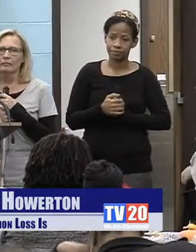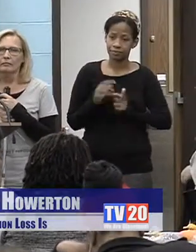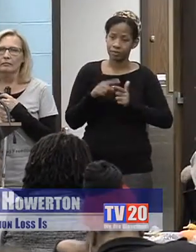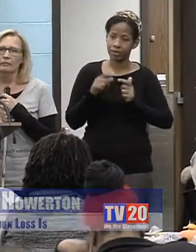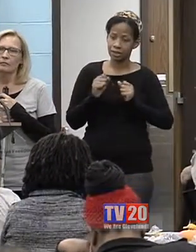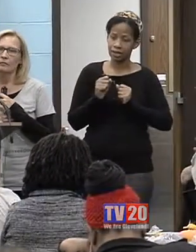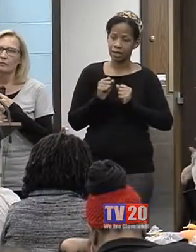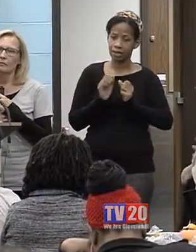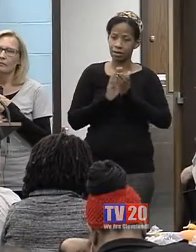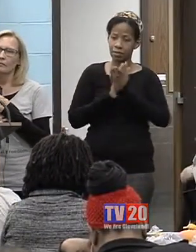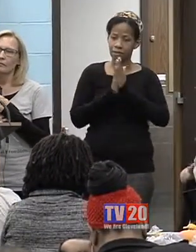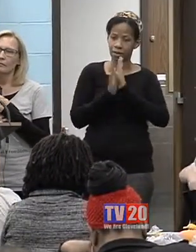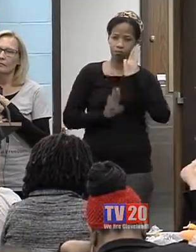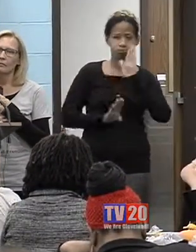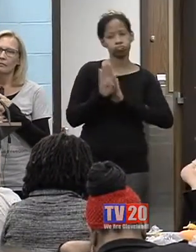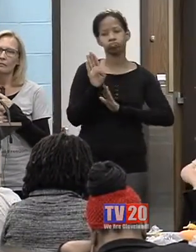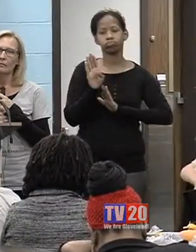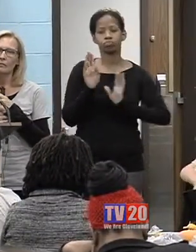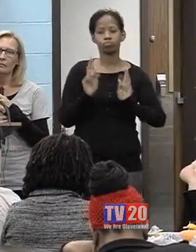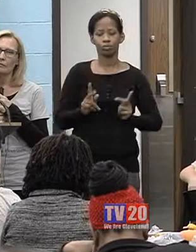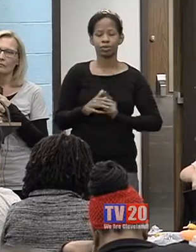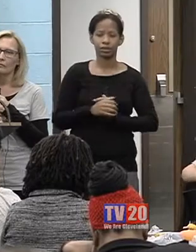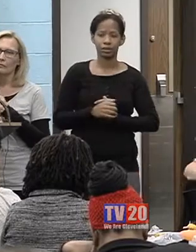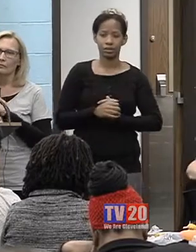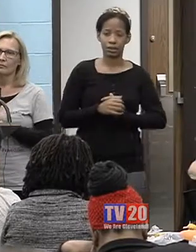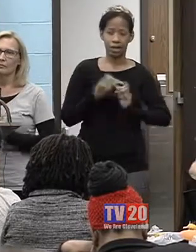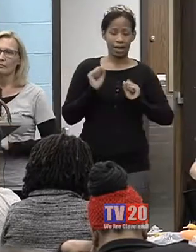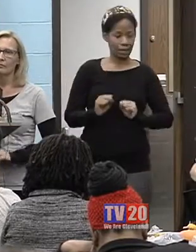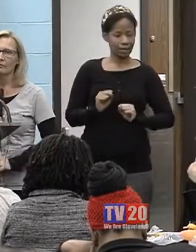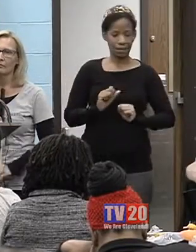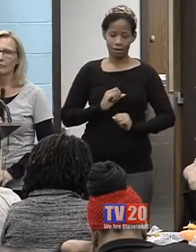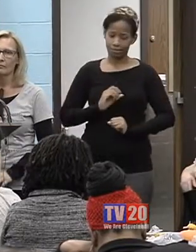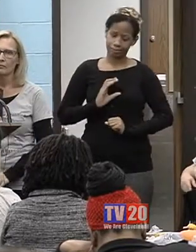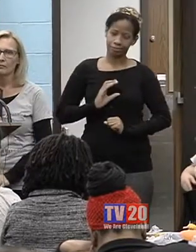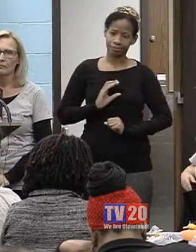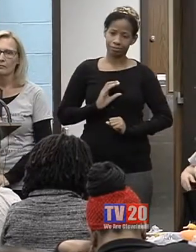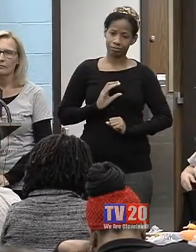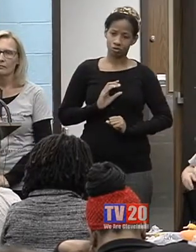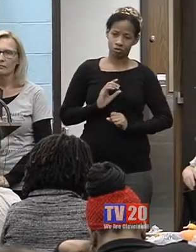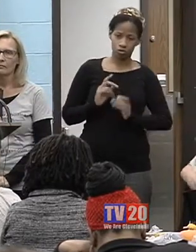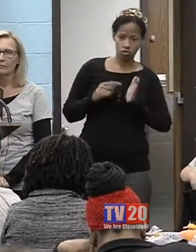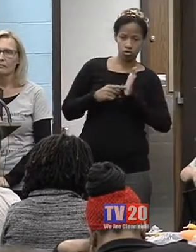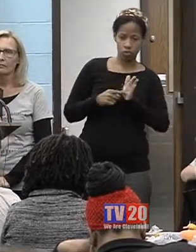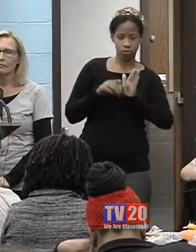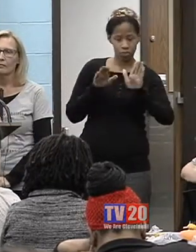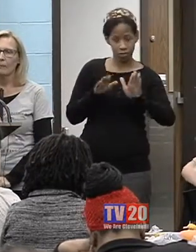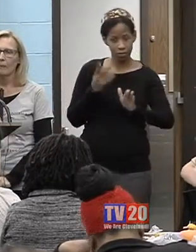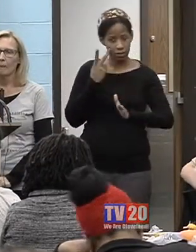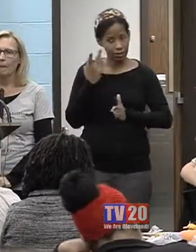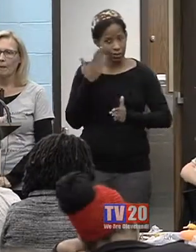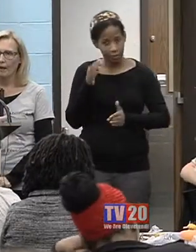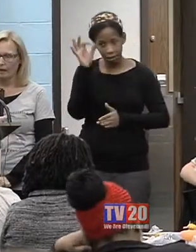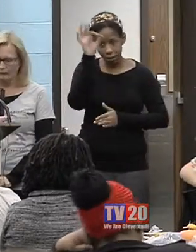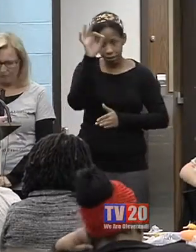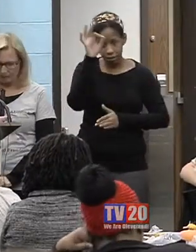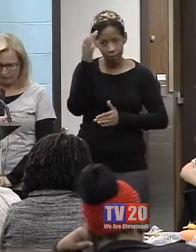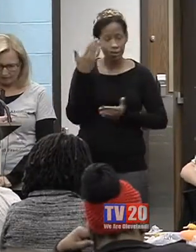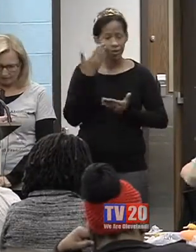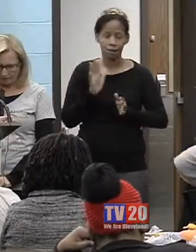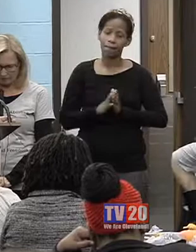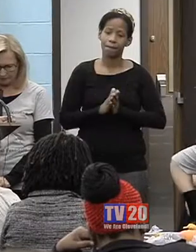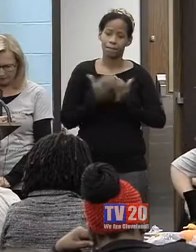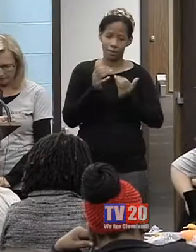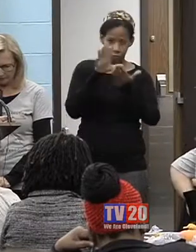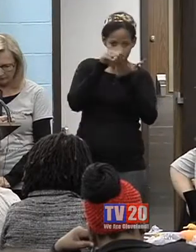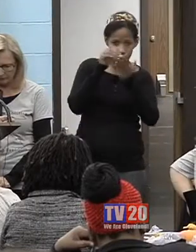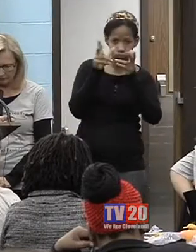you say you thrive, because I can do this, I can come to the Sight Center, they can show me wonderful things that allow the whole world to